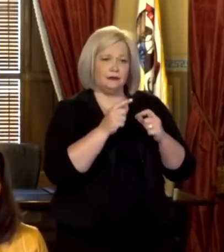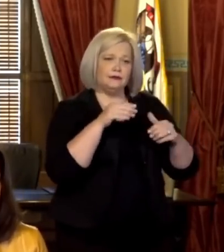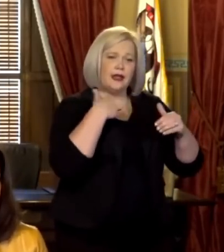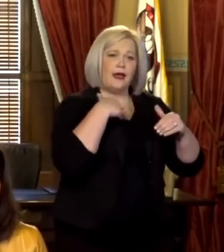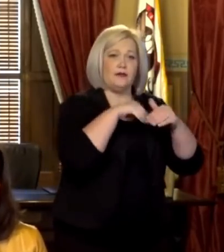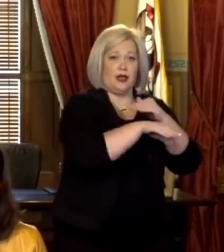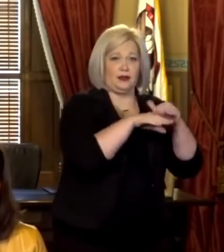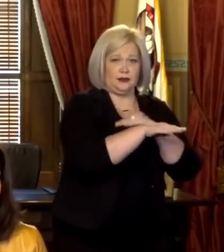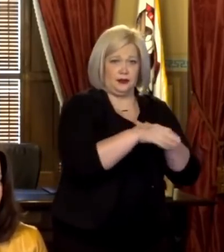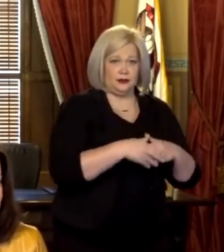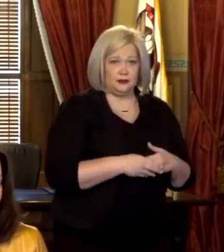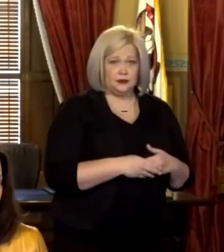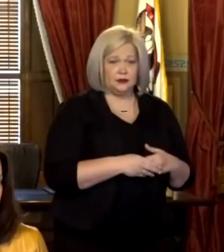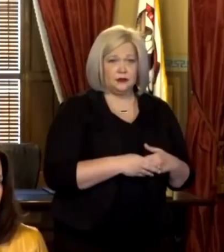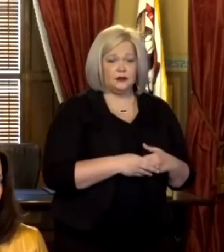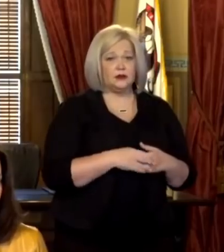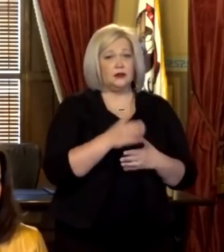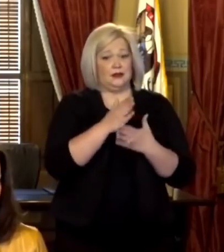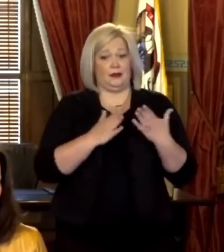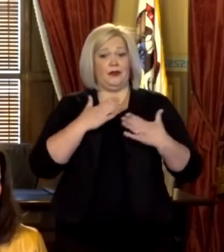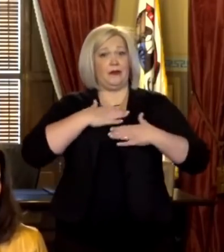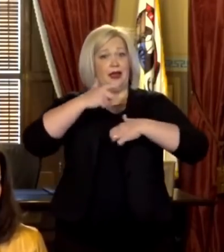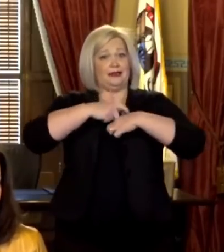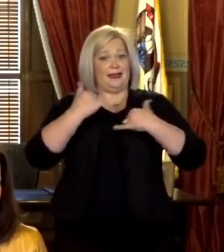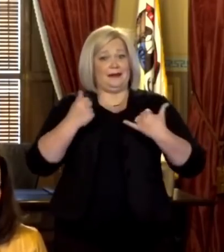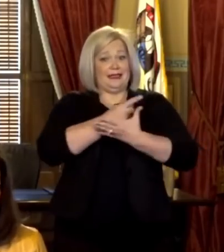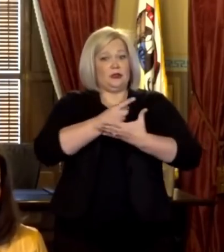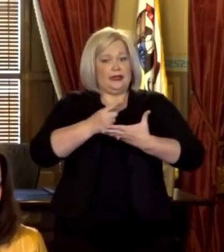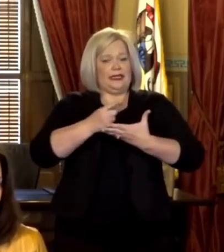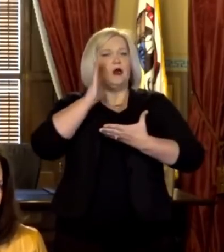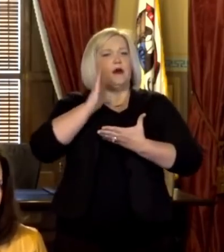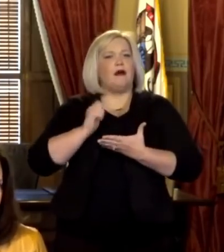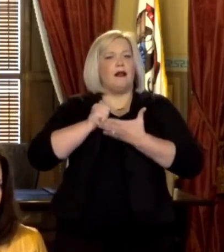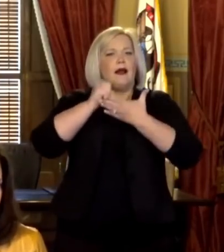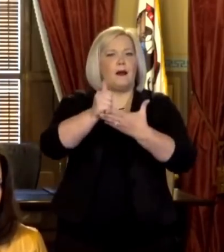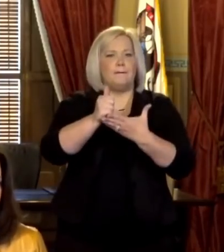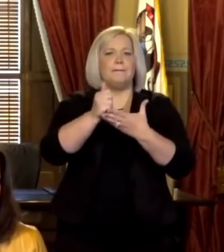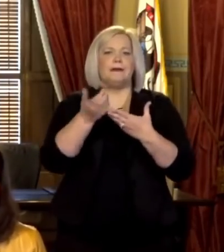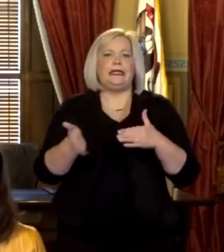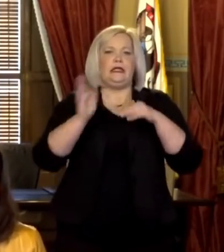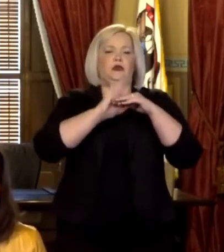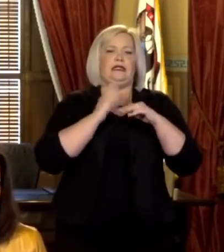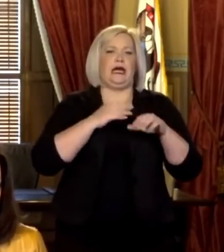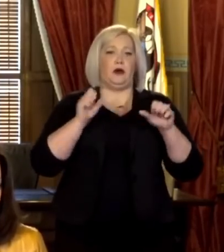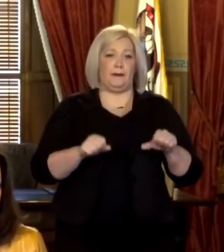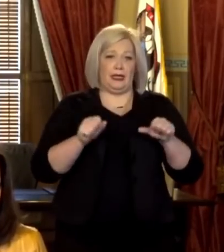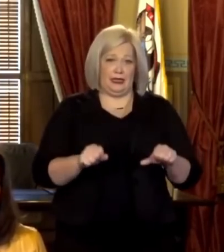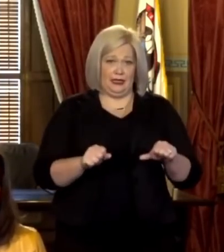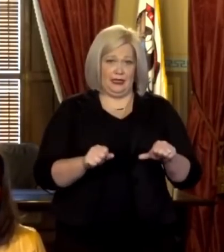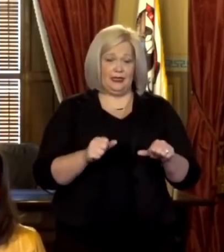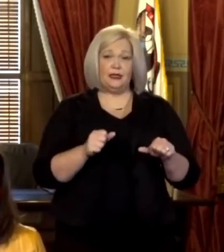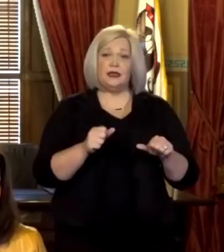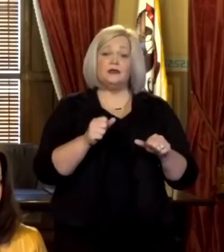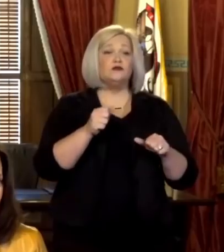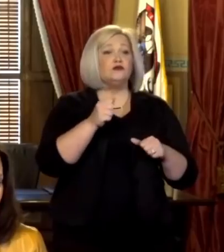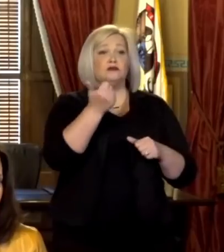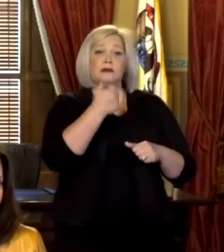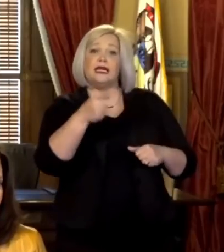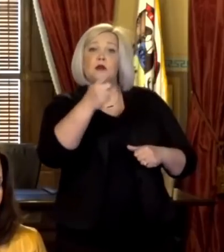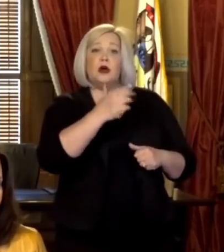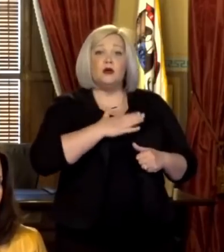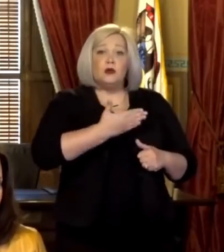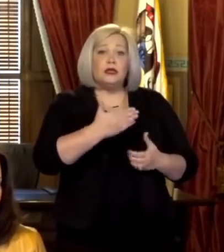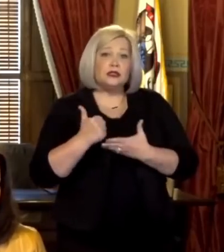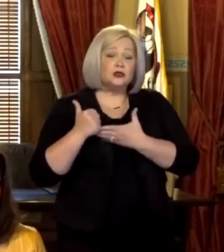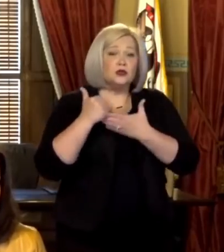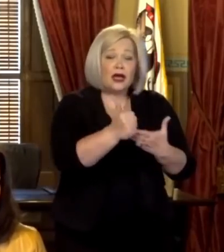I'm going to be dedicated some of my time this week to help with that effort personally. And I invite anyone who would like to chip